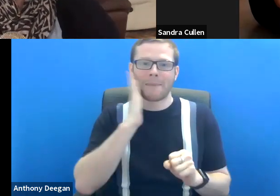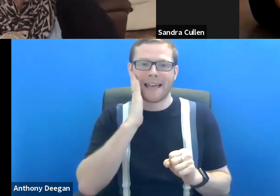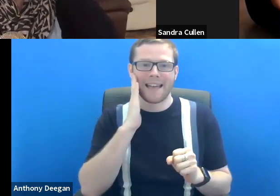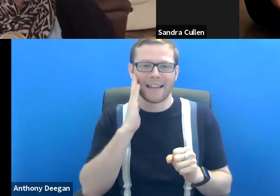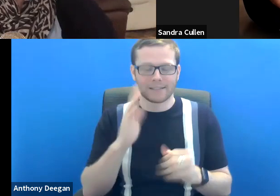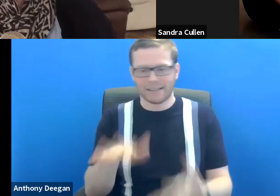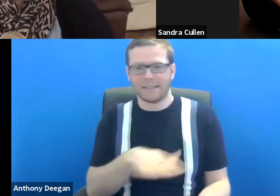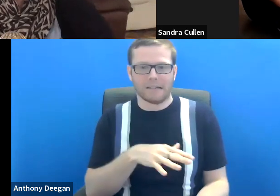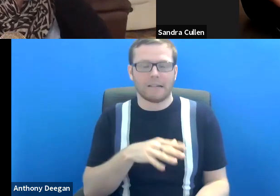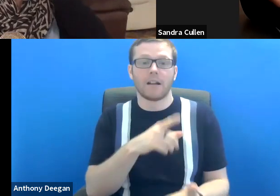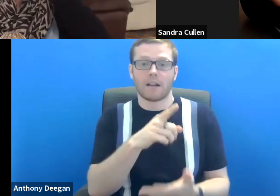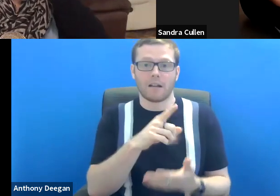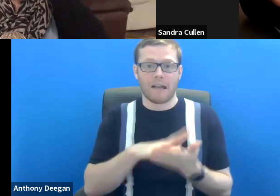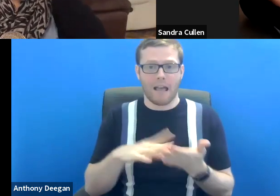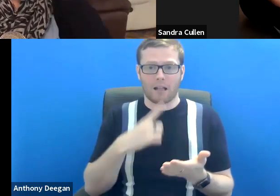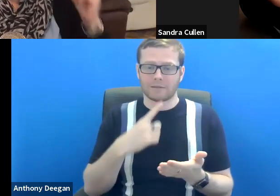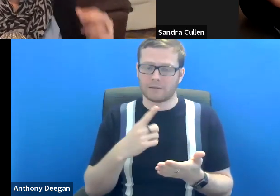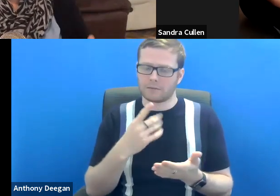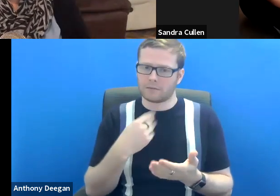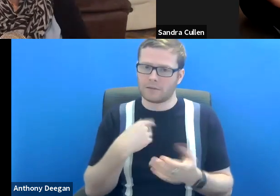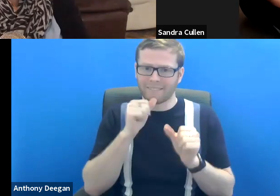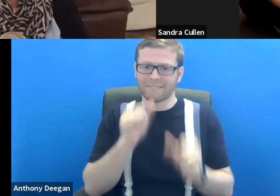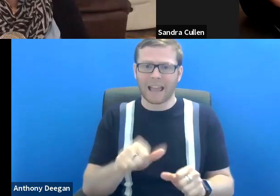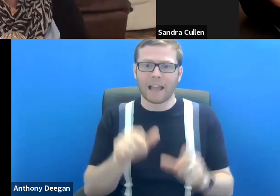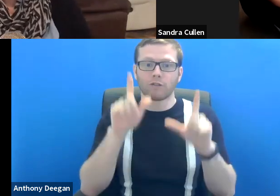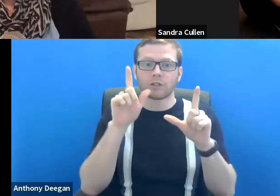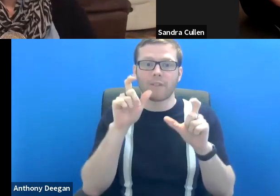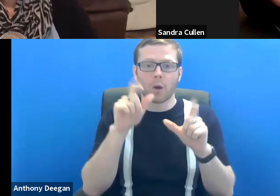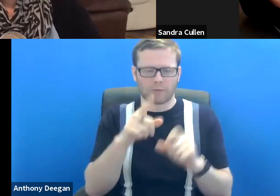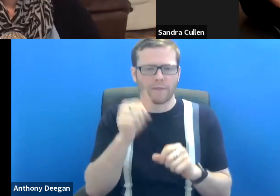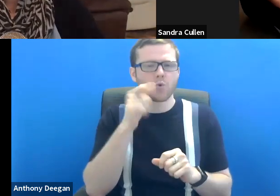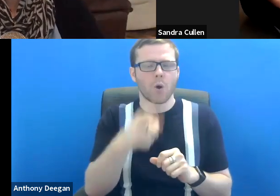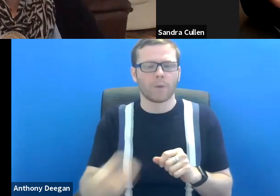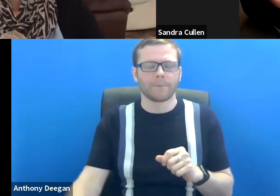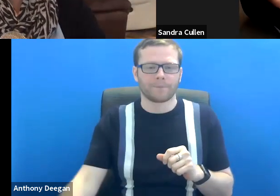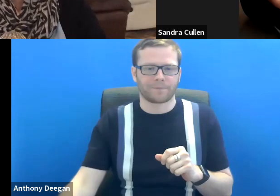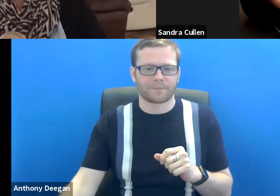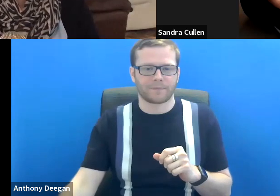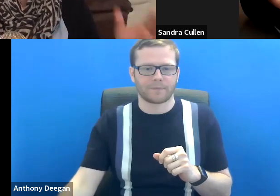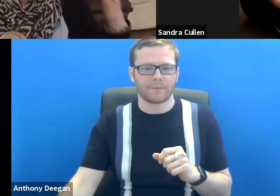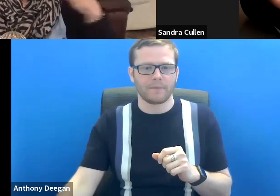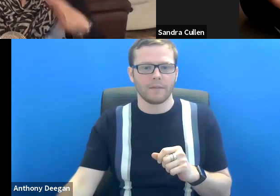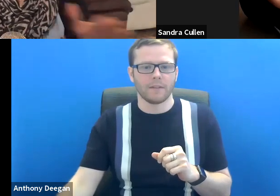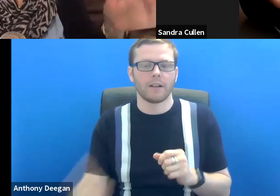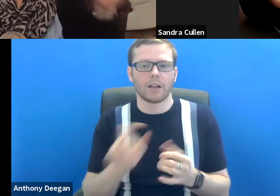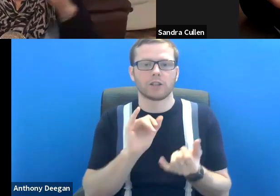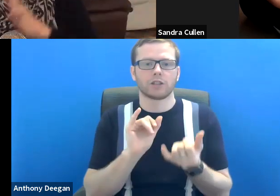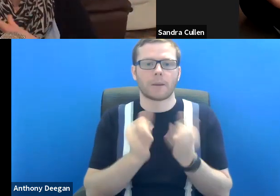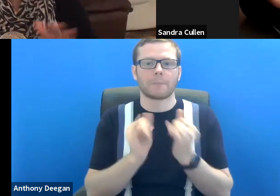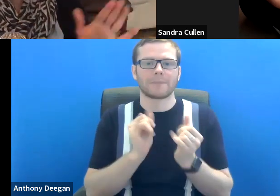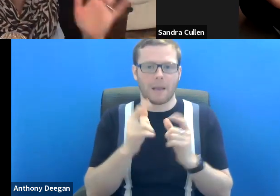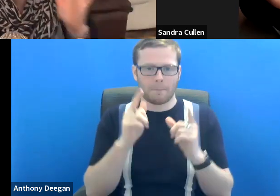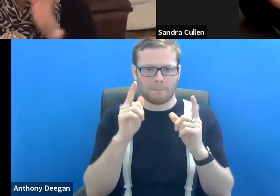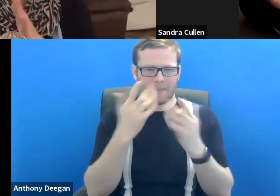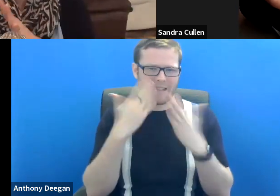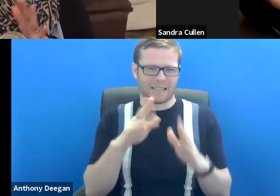of my all-time favourite photos are, you know, sometimes on Facebook, you'll see those videos of a